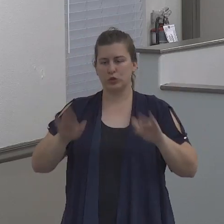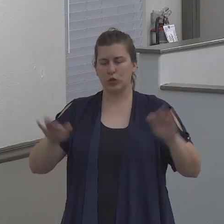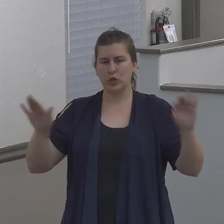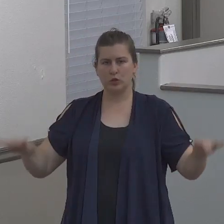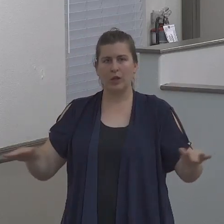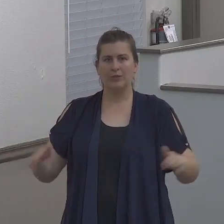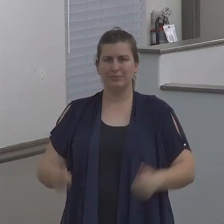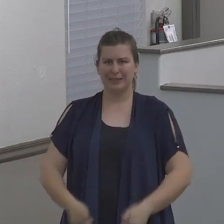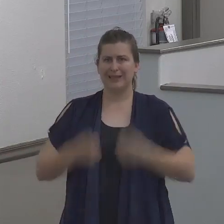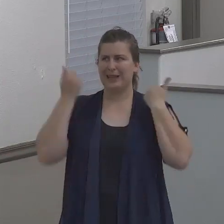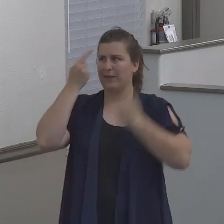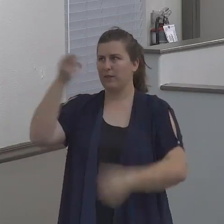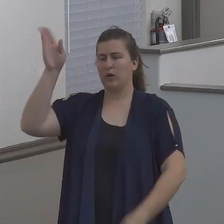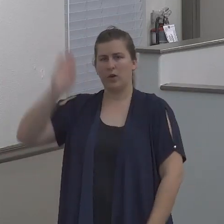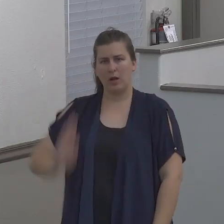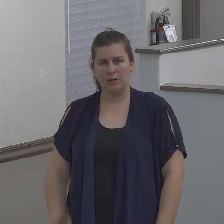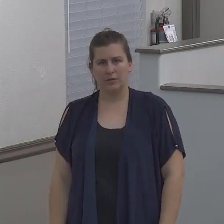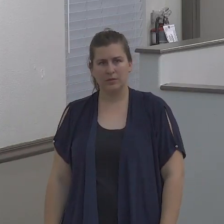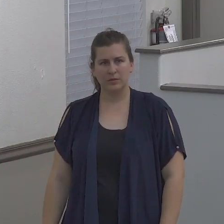for God?